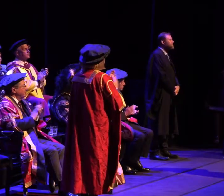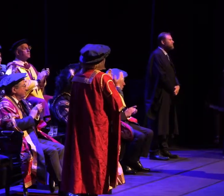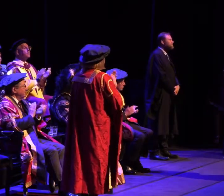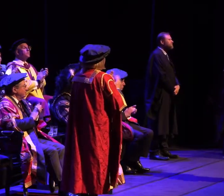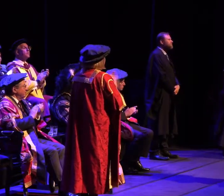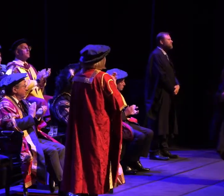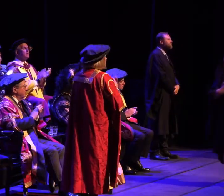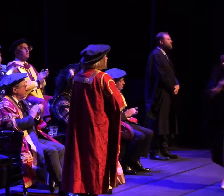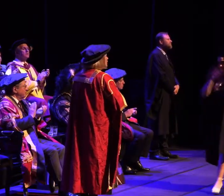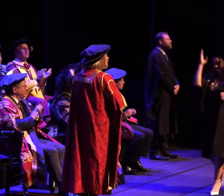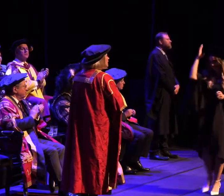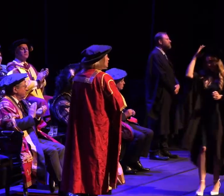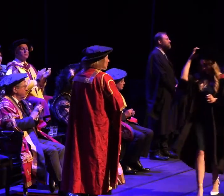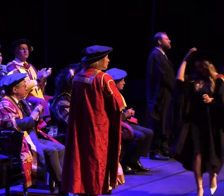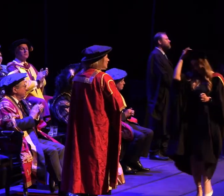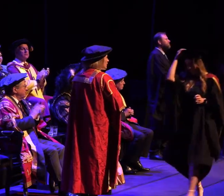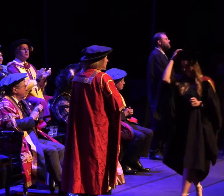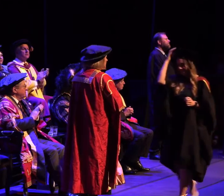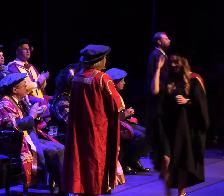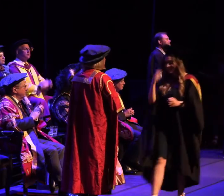So we have a train